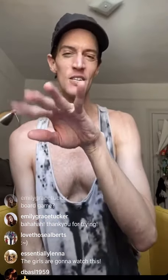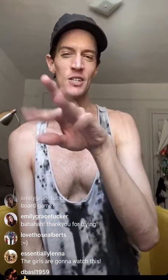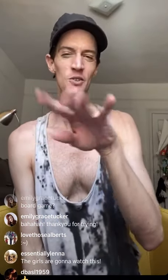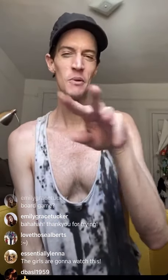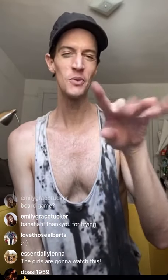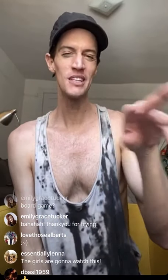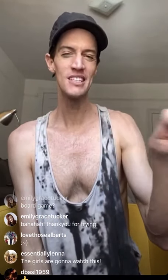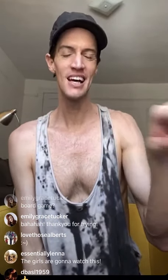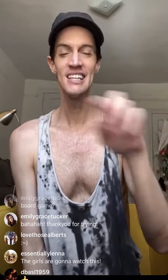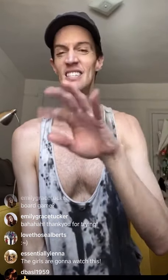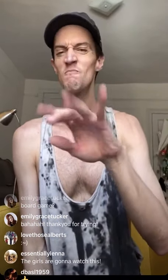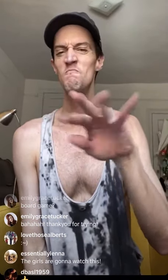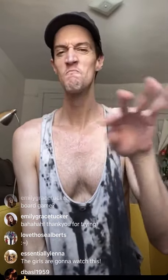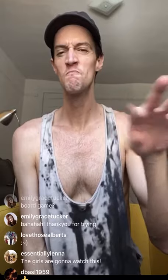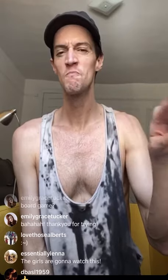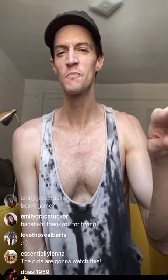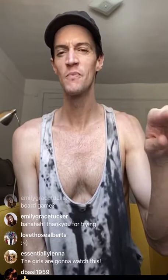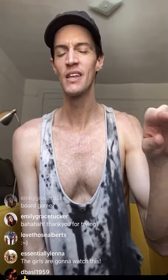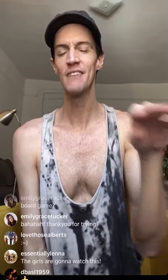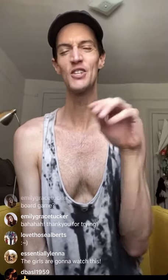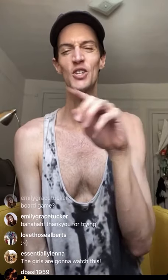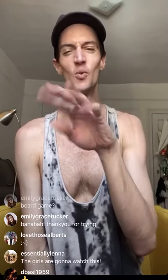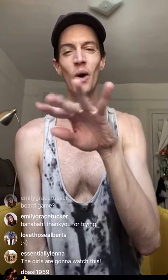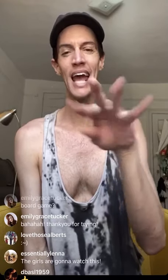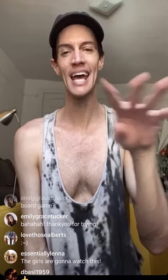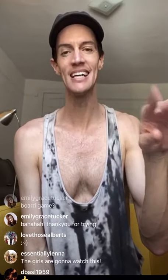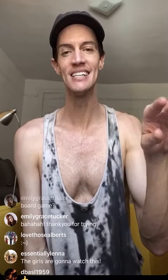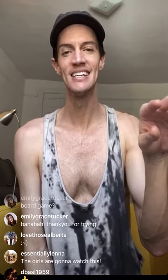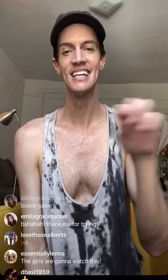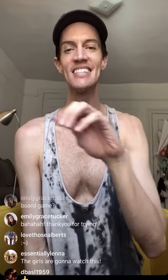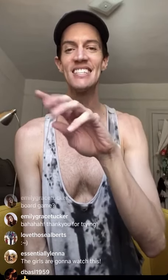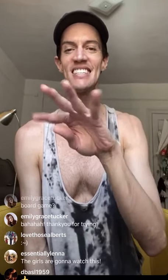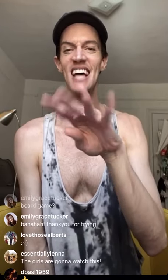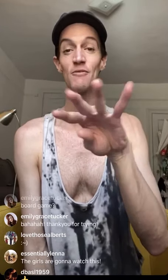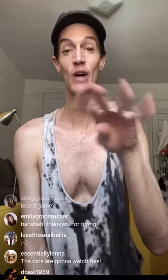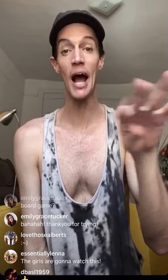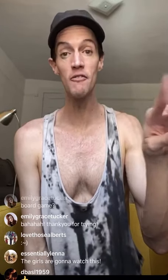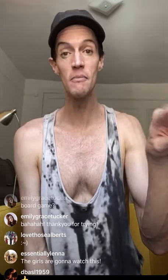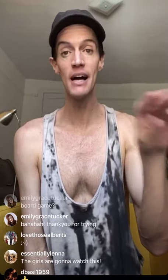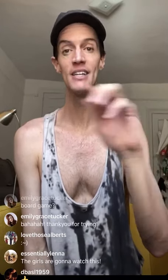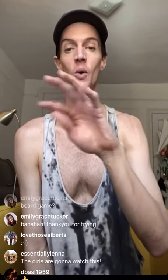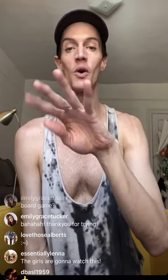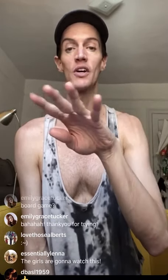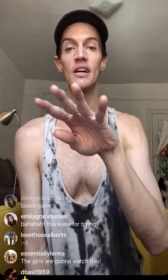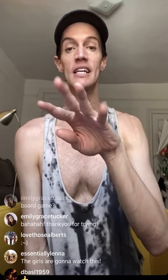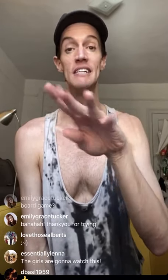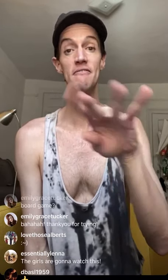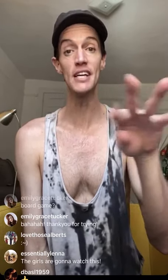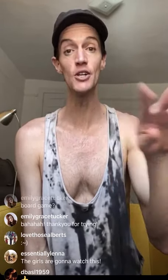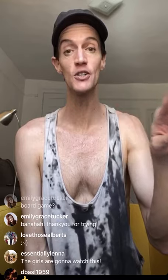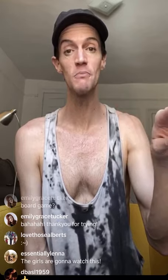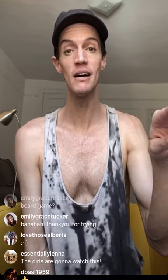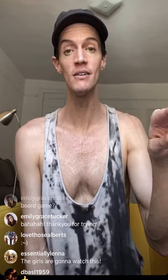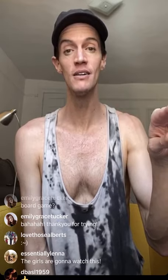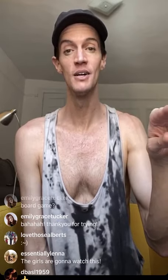you remember what this sign is? If it's just one hand, this is the sign for alphabet or to fingerspell, which